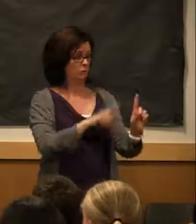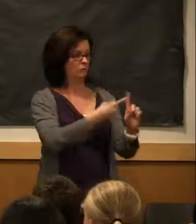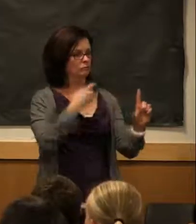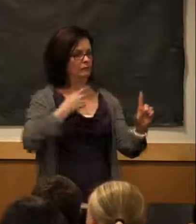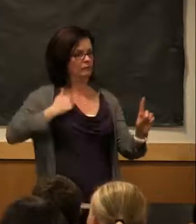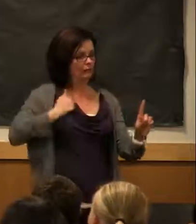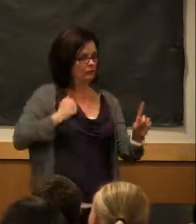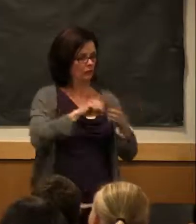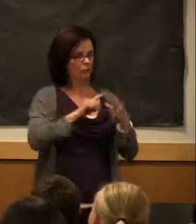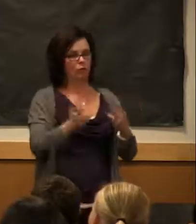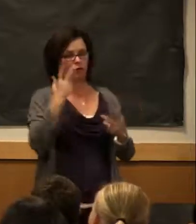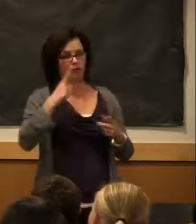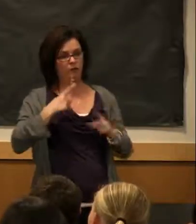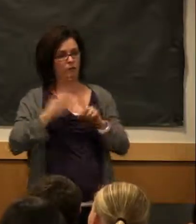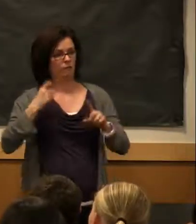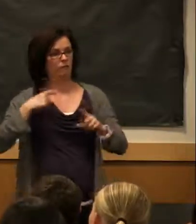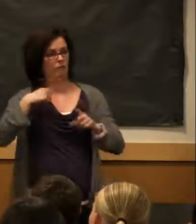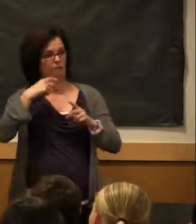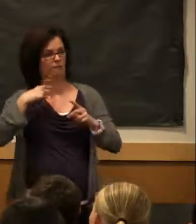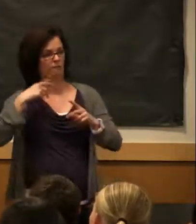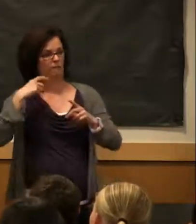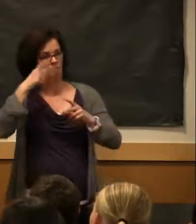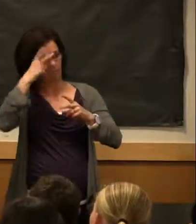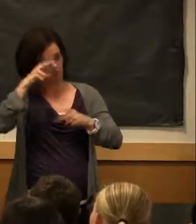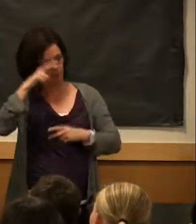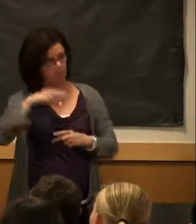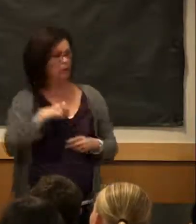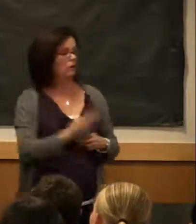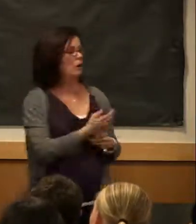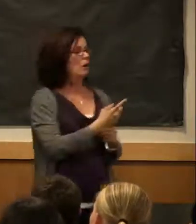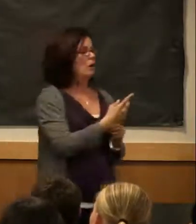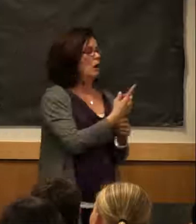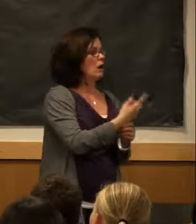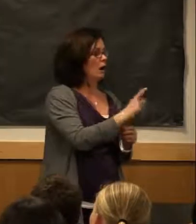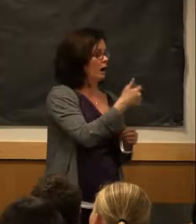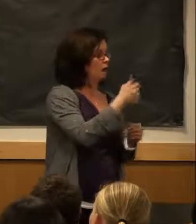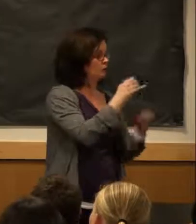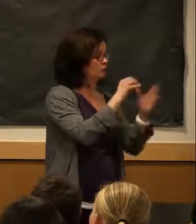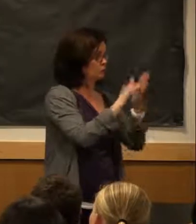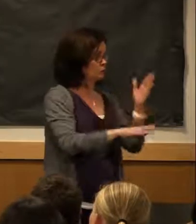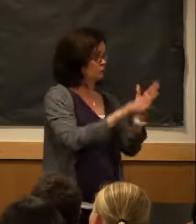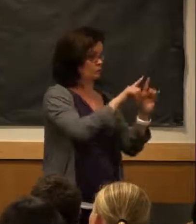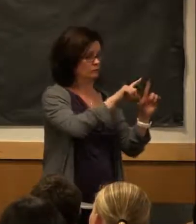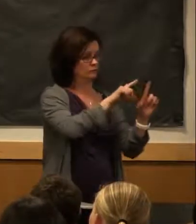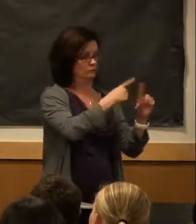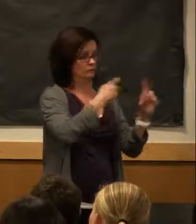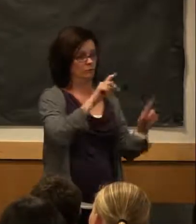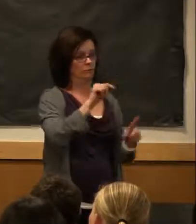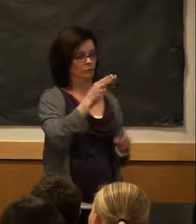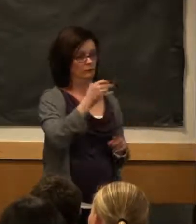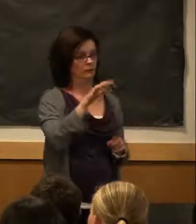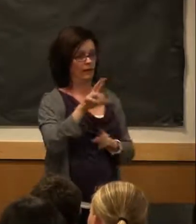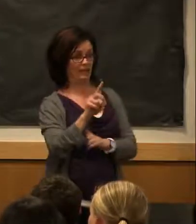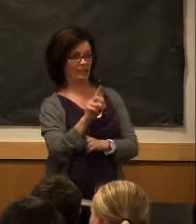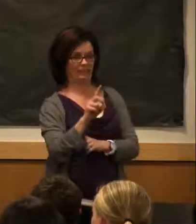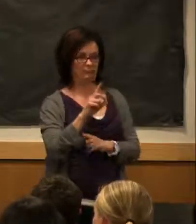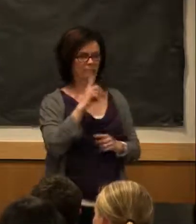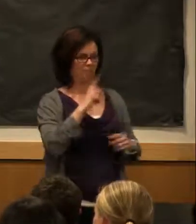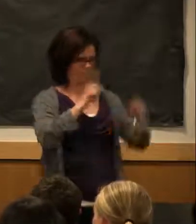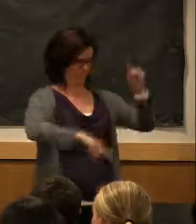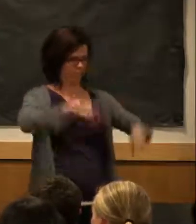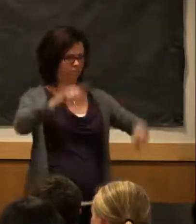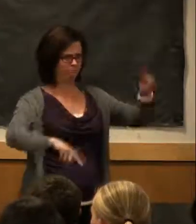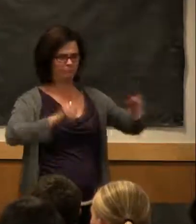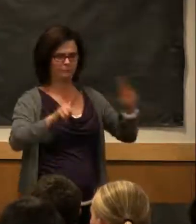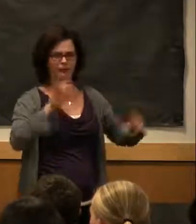Canada, 3 from Mexico. This year we have a student coming from Thailand again. I mean, I think that's a pretty cool job. And the